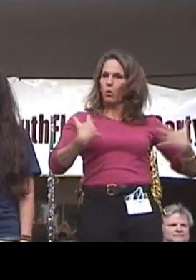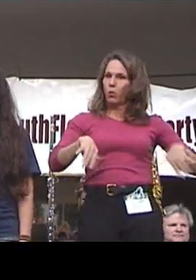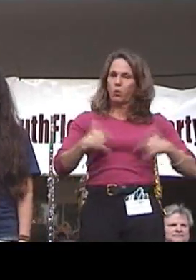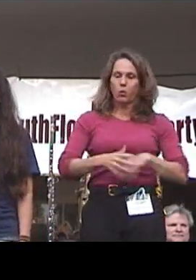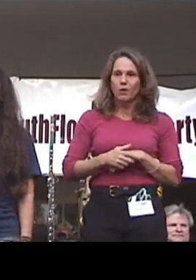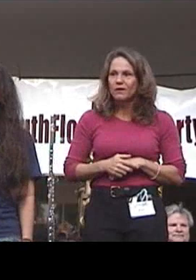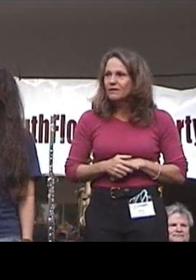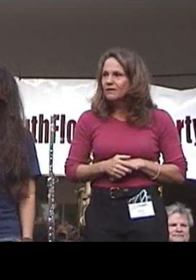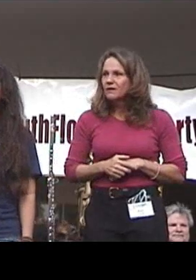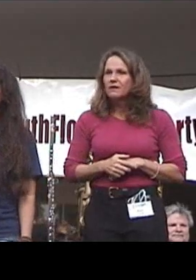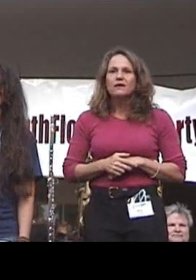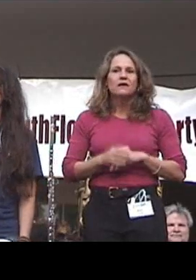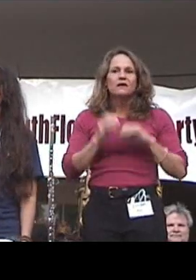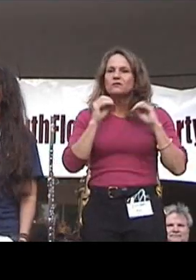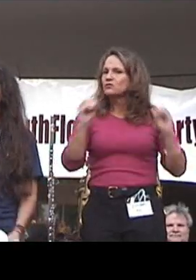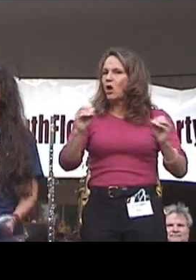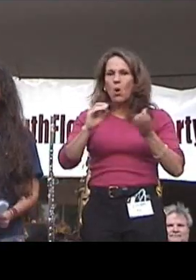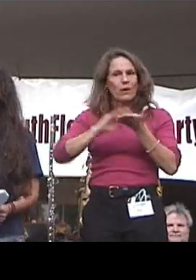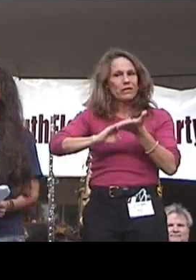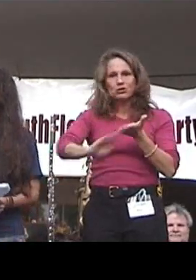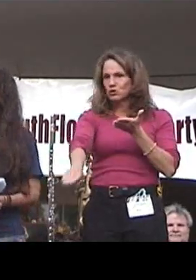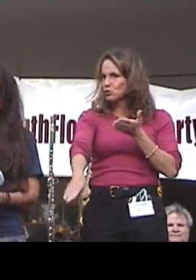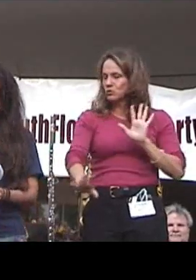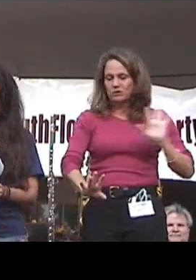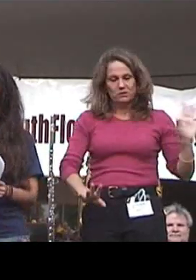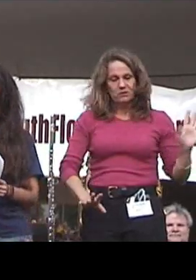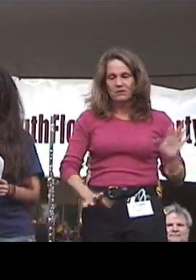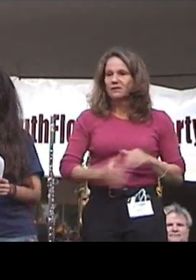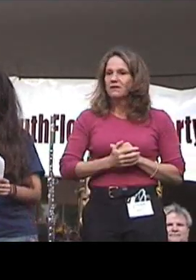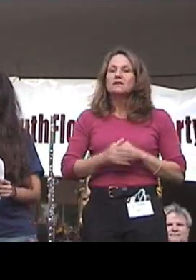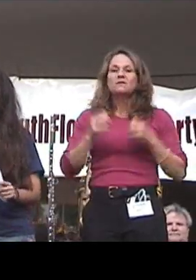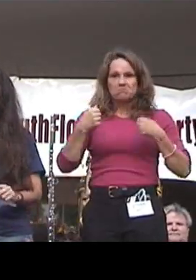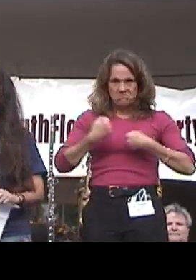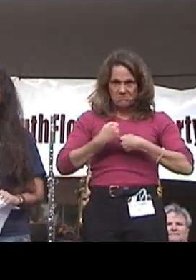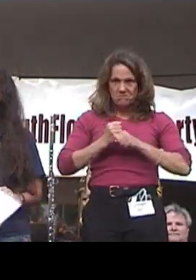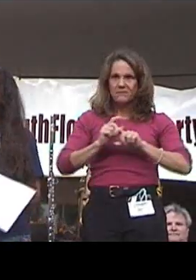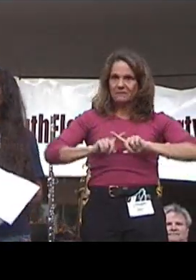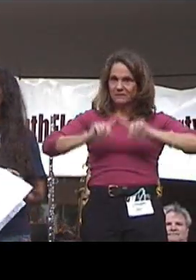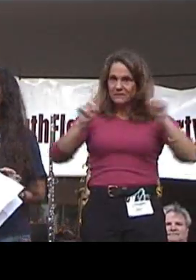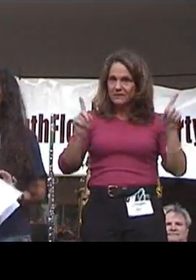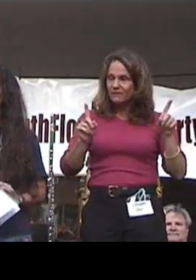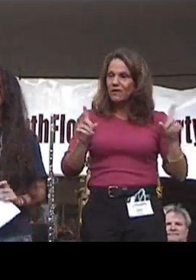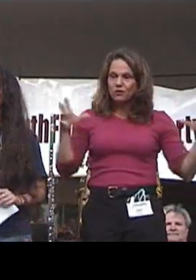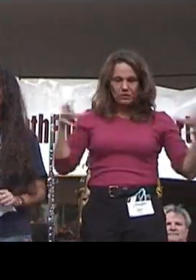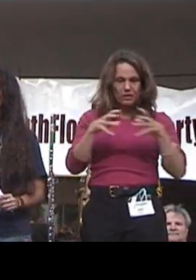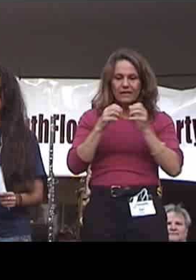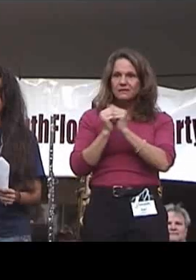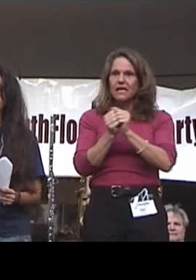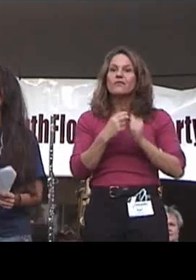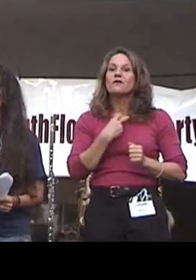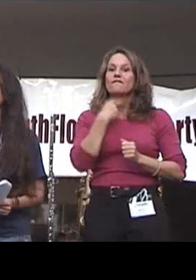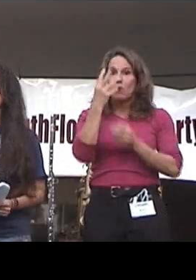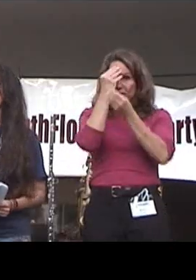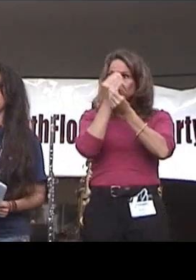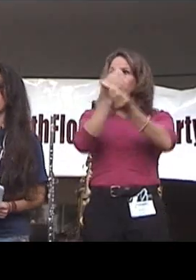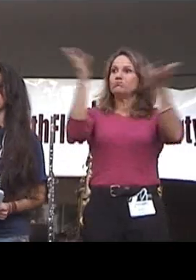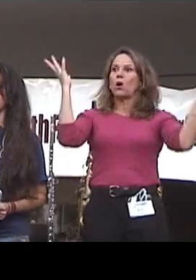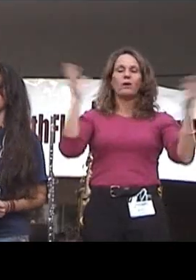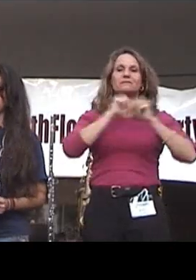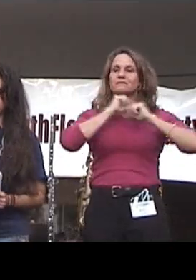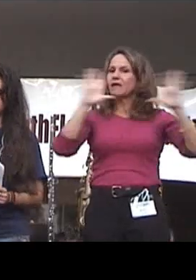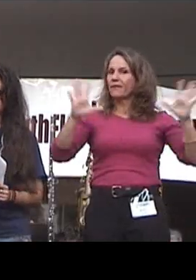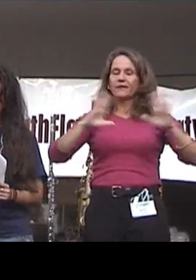There is no excuse. You can make a difference. You come together, you let your voice be known, nothing can stop